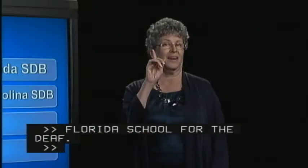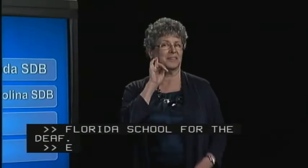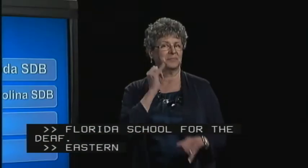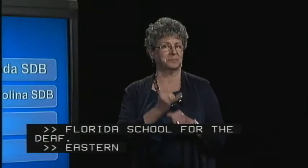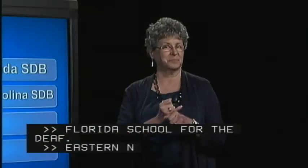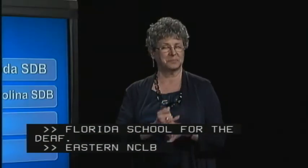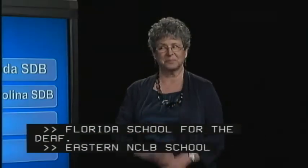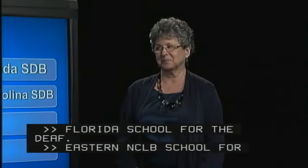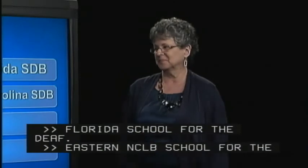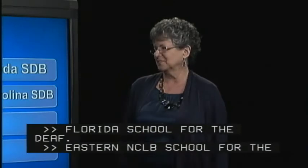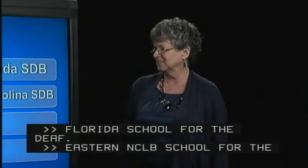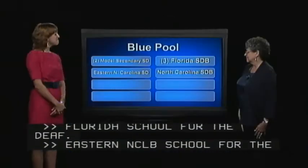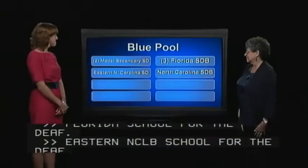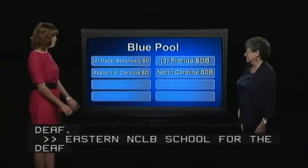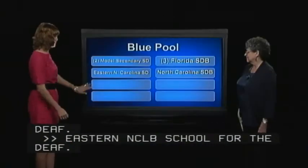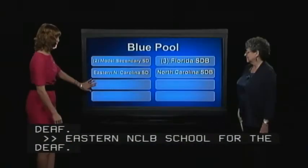North Carolina School for the Deaf.